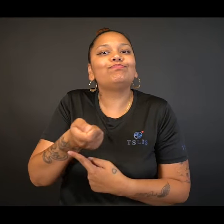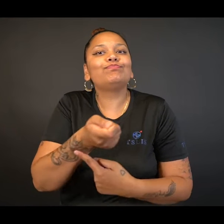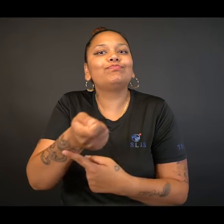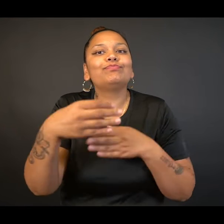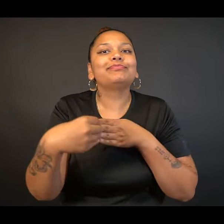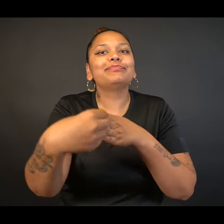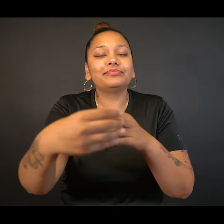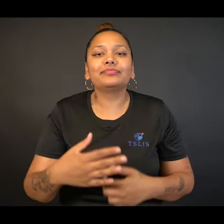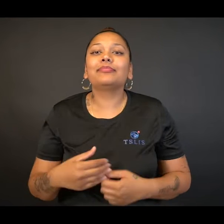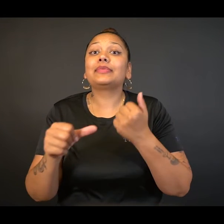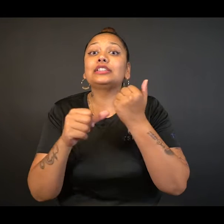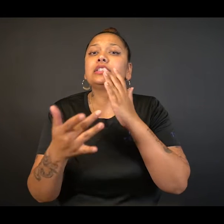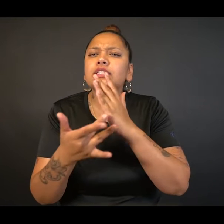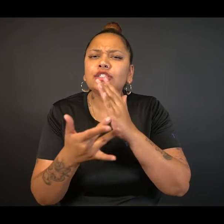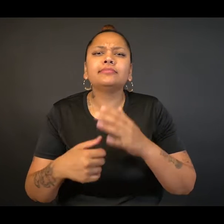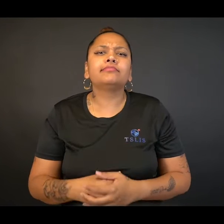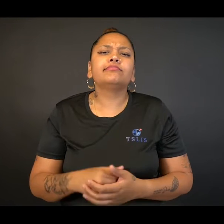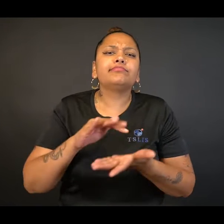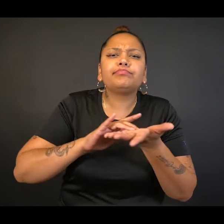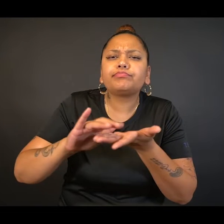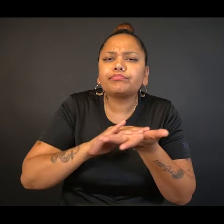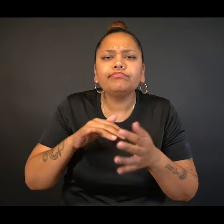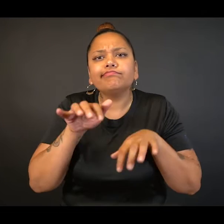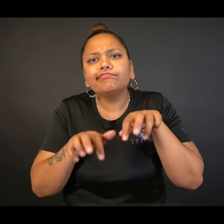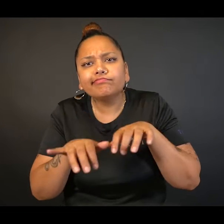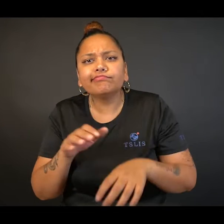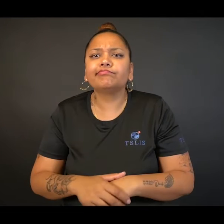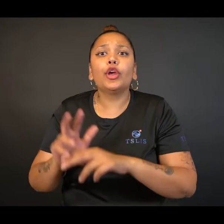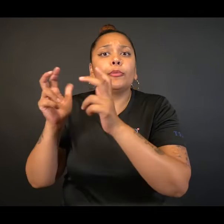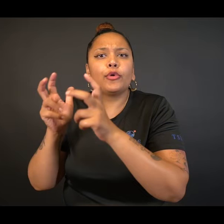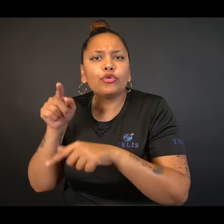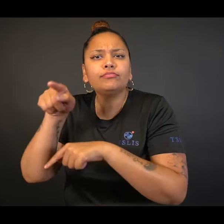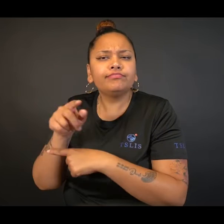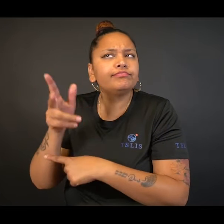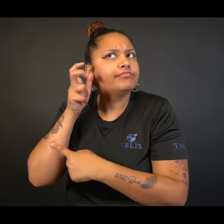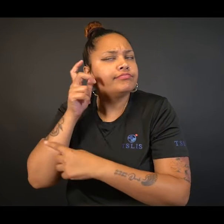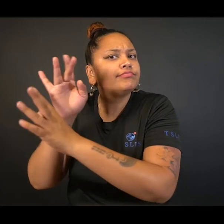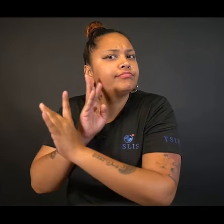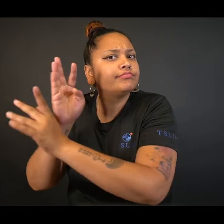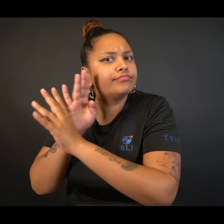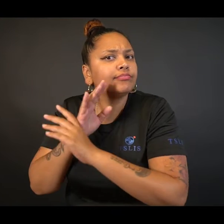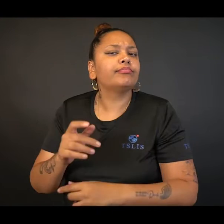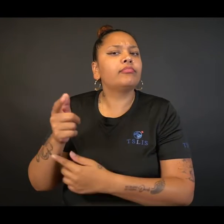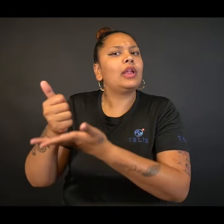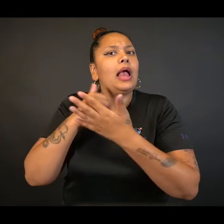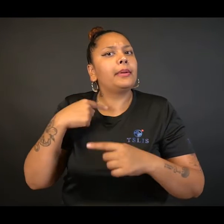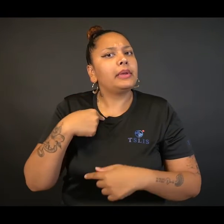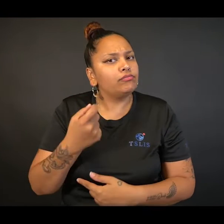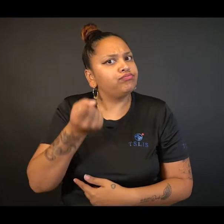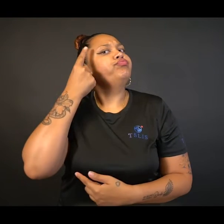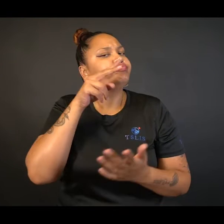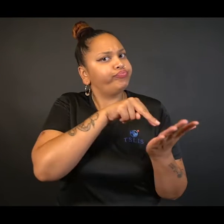Assistive technologies like my Braille typewriter, screen readers, and formats like audio do help with